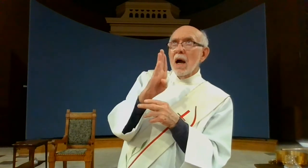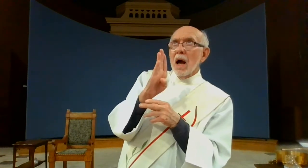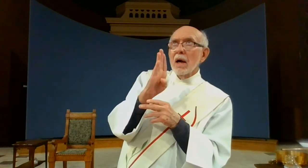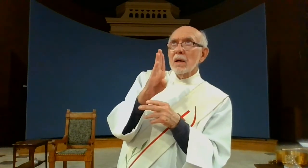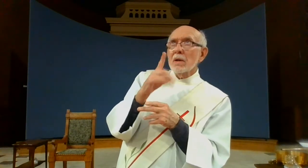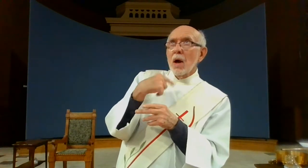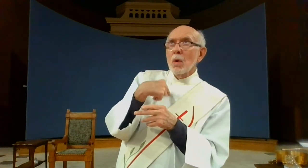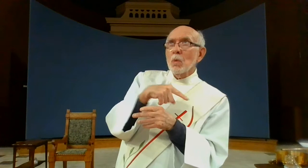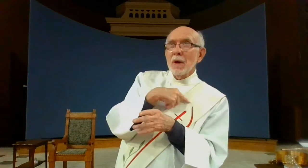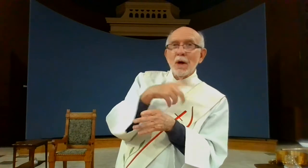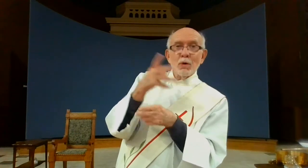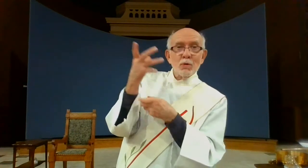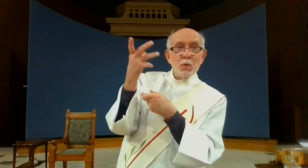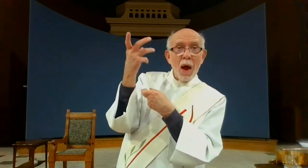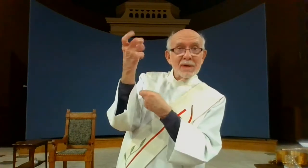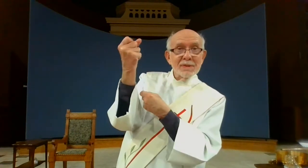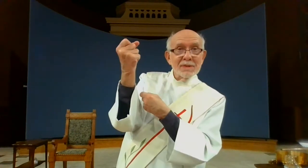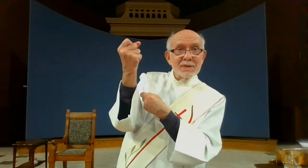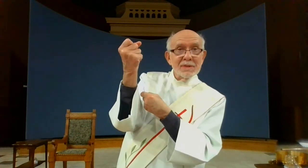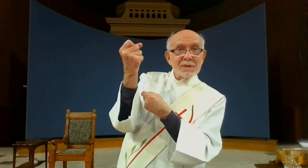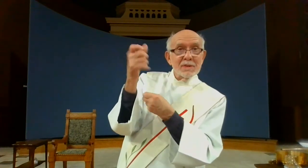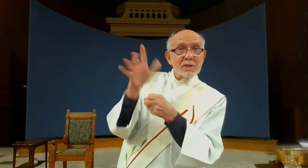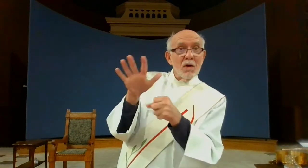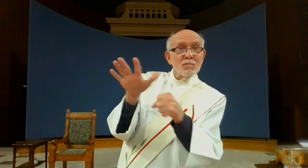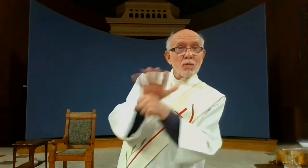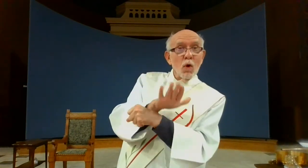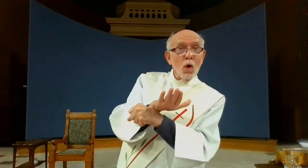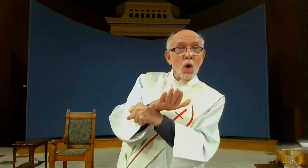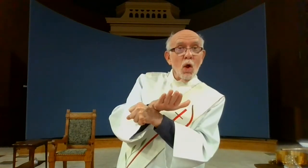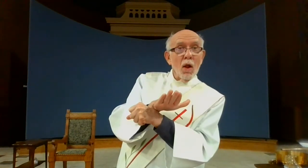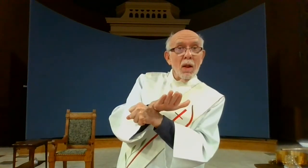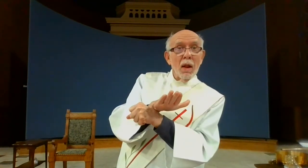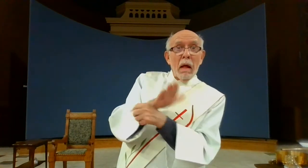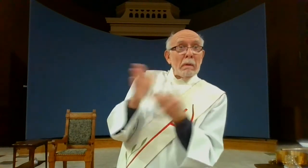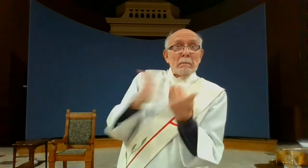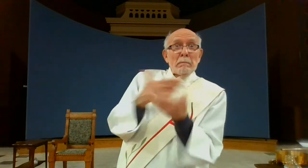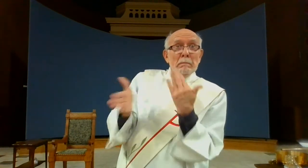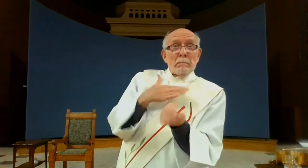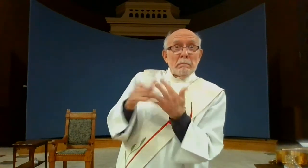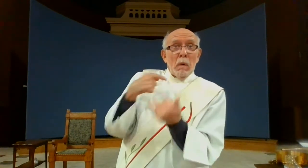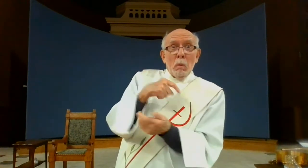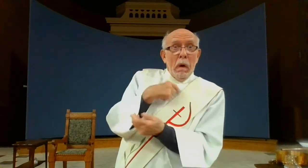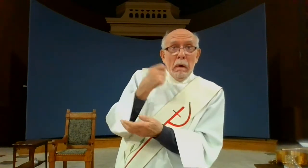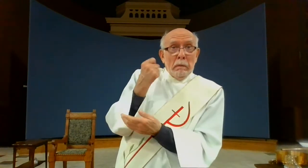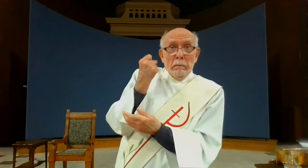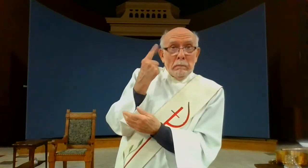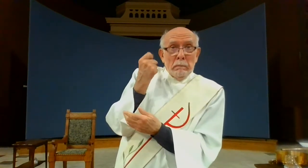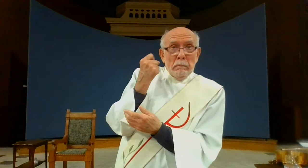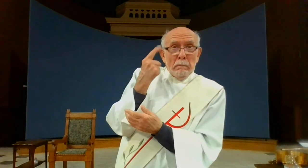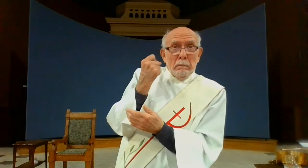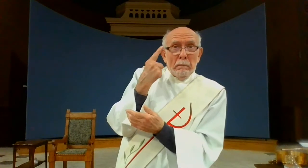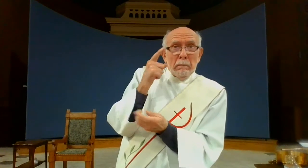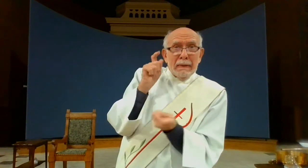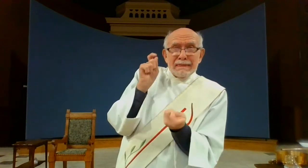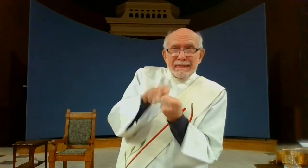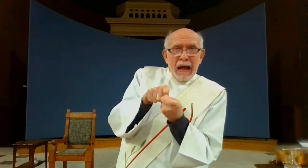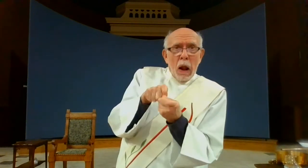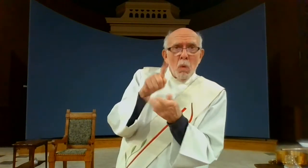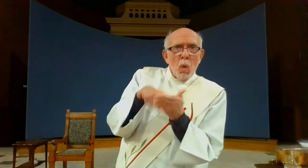We can turn to God and trust in Him fully, no matter if we understand God's